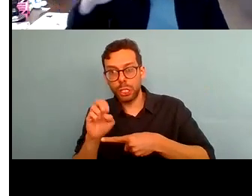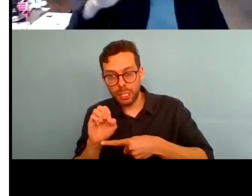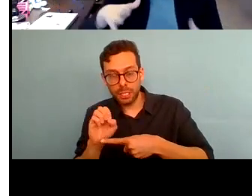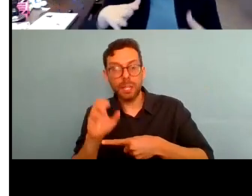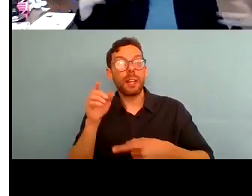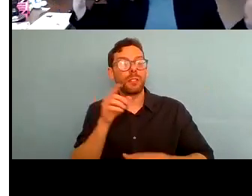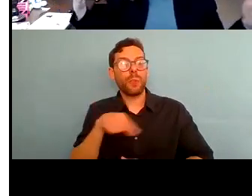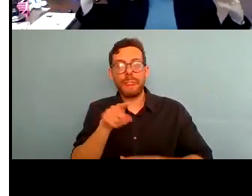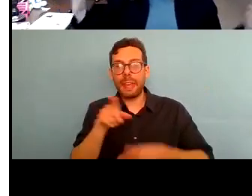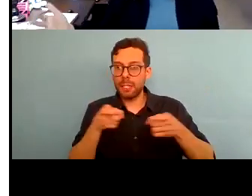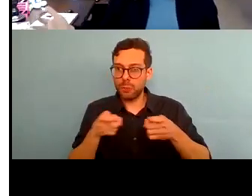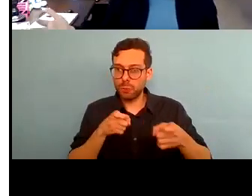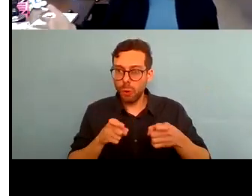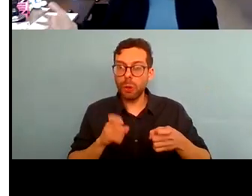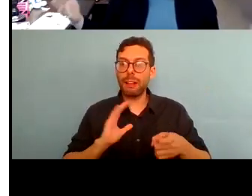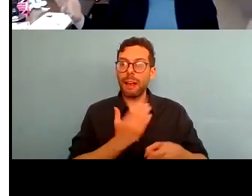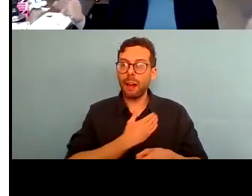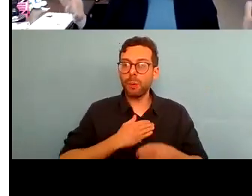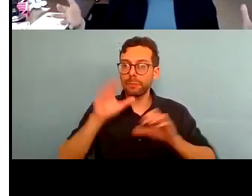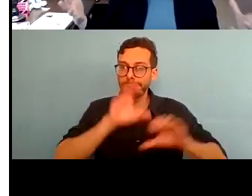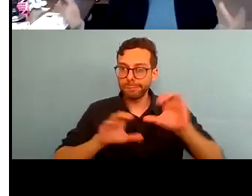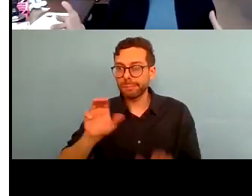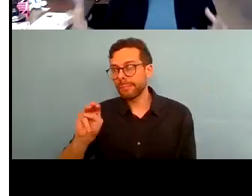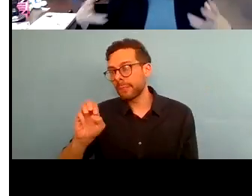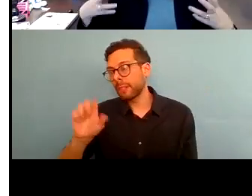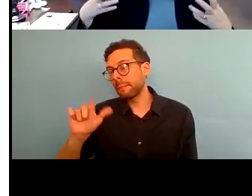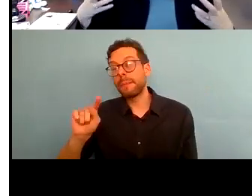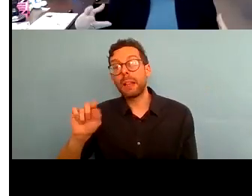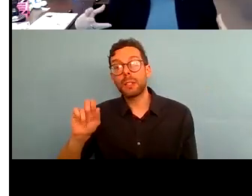And so it is true that there are children on the